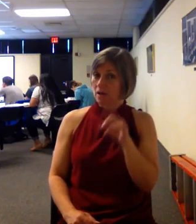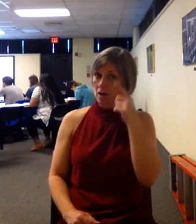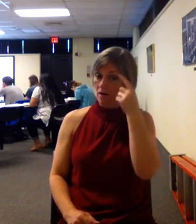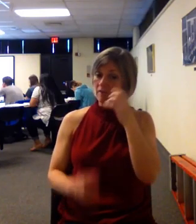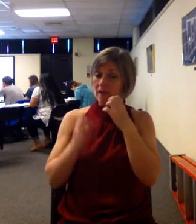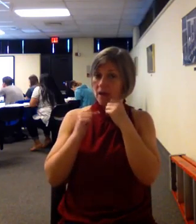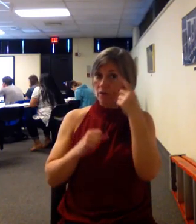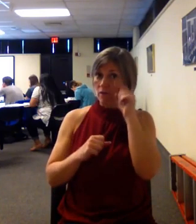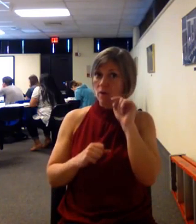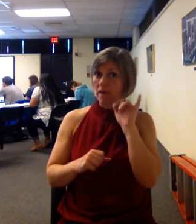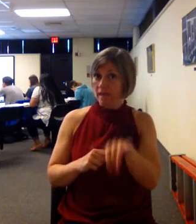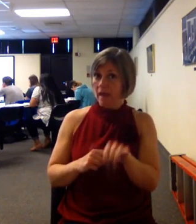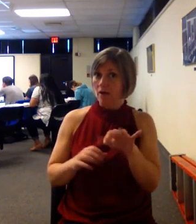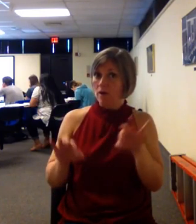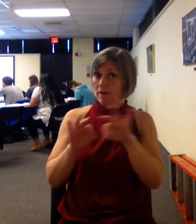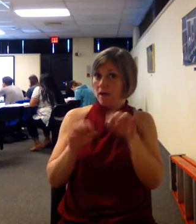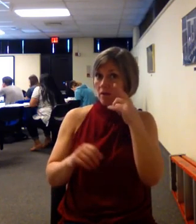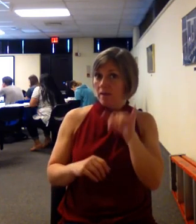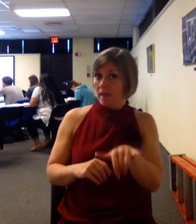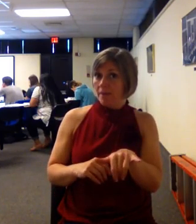stock, then you're going to drive up the